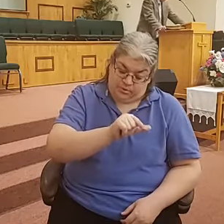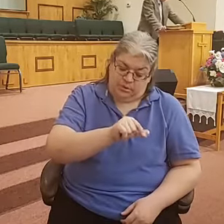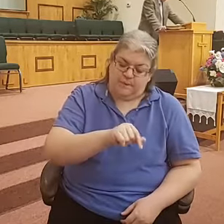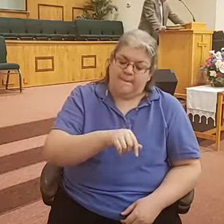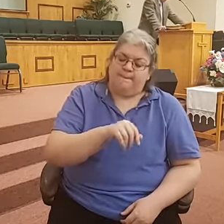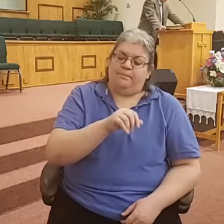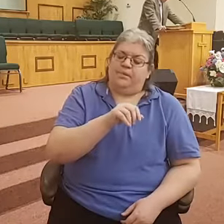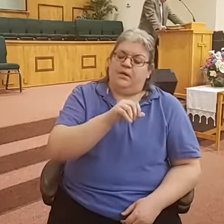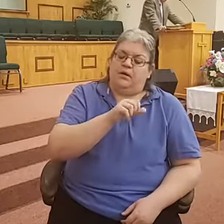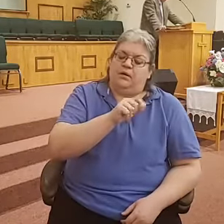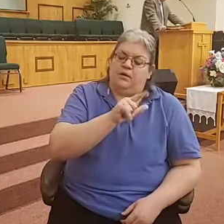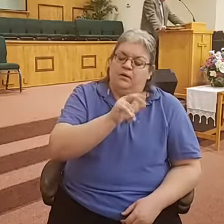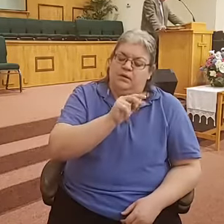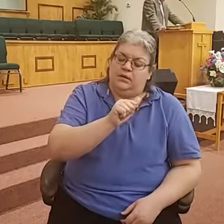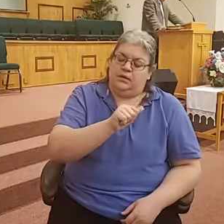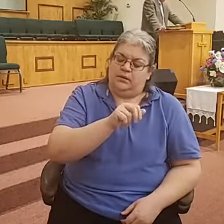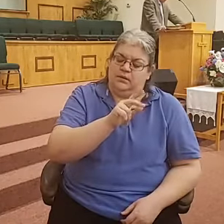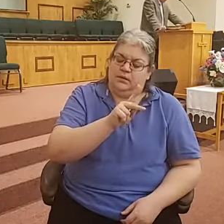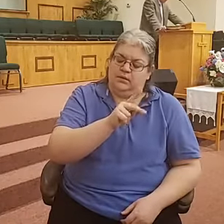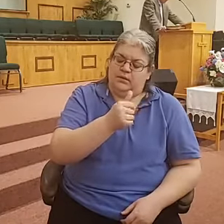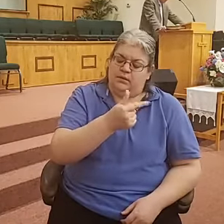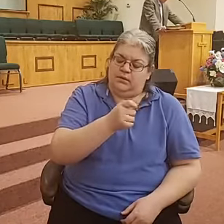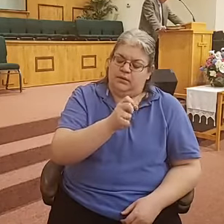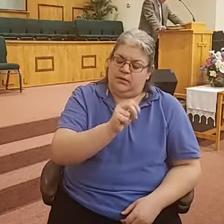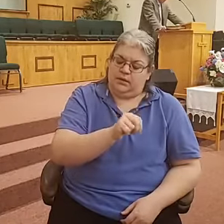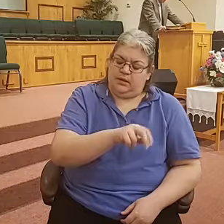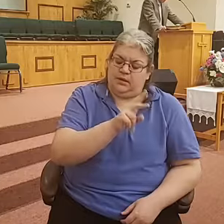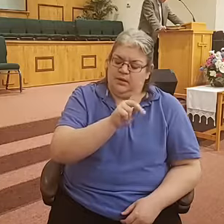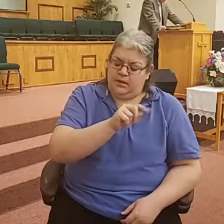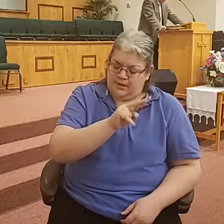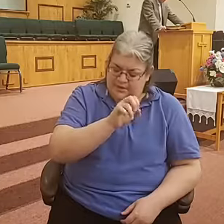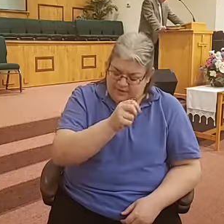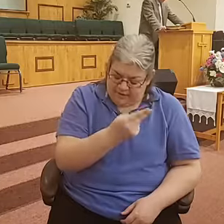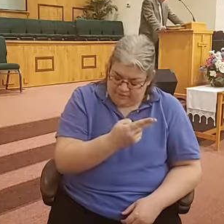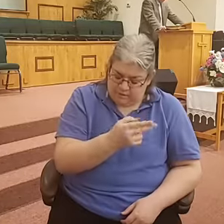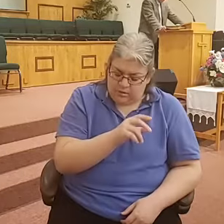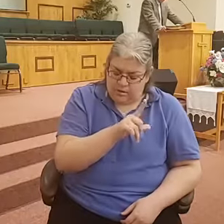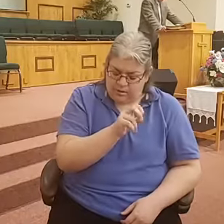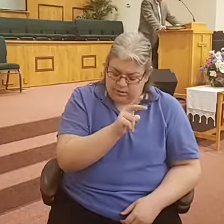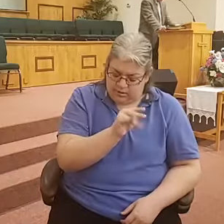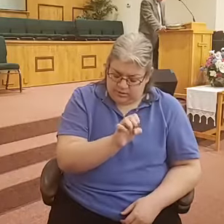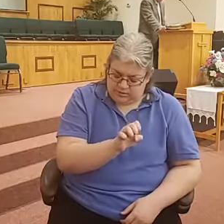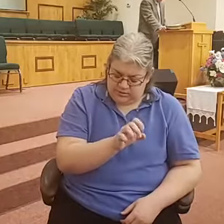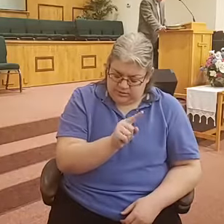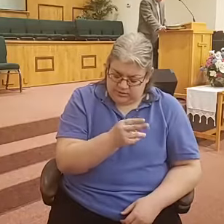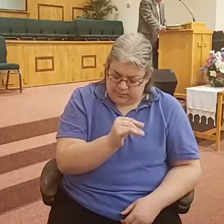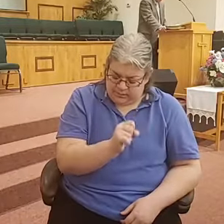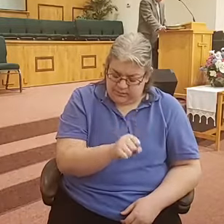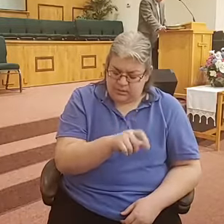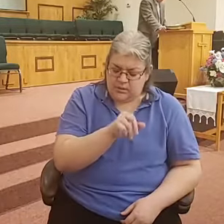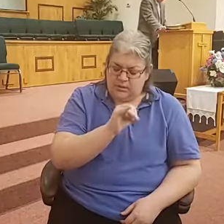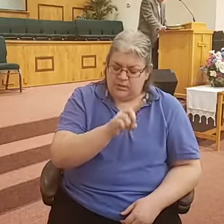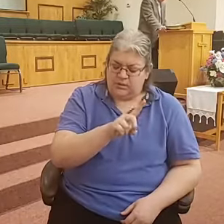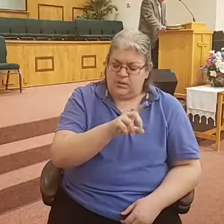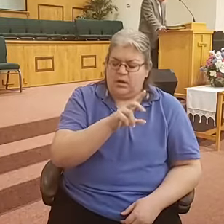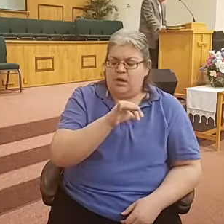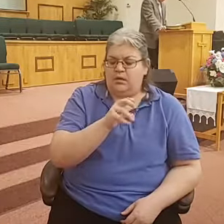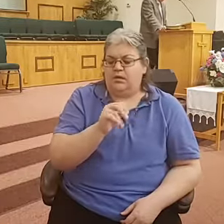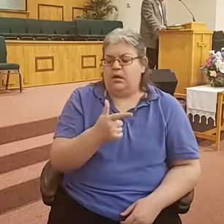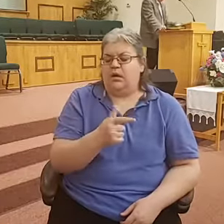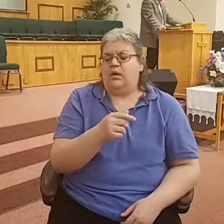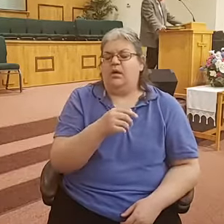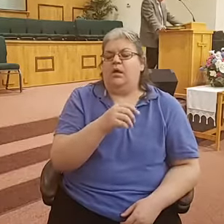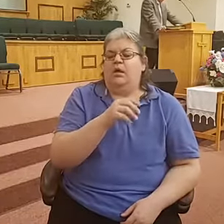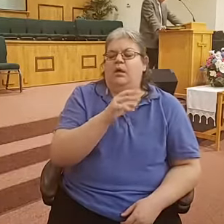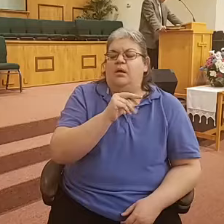Kagan, Neil Gorsuch, Clarence Thomas. And we pray, Father, for Todd Young, Mike Braun, Phil